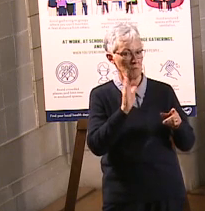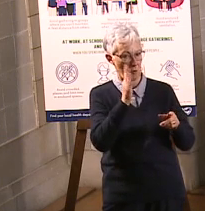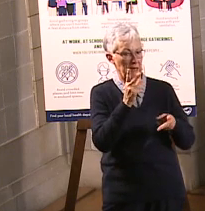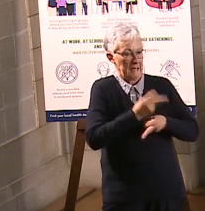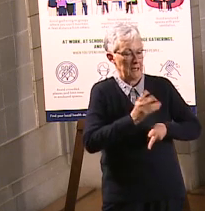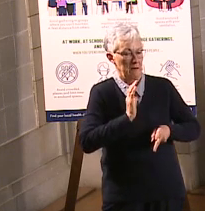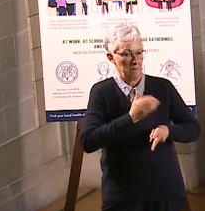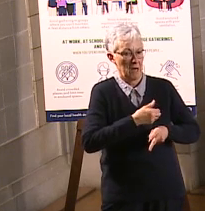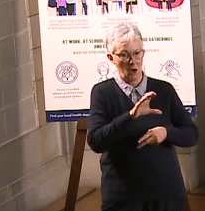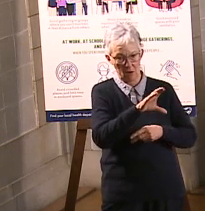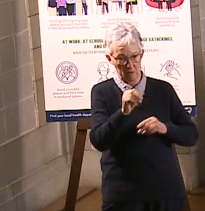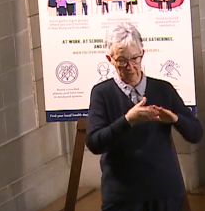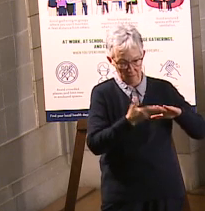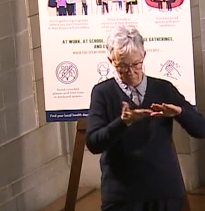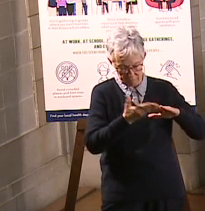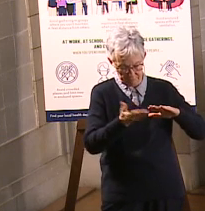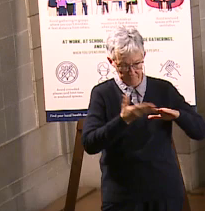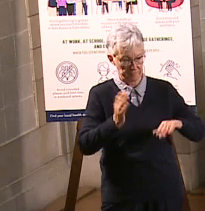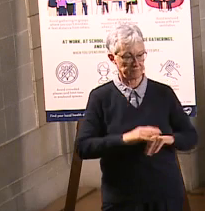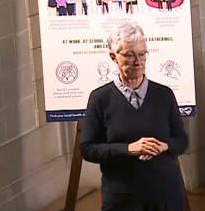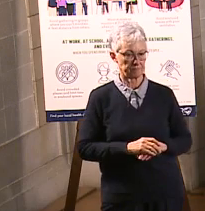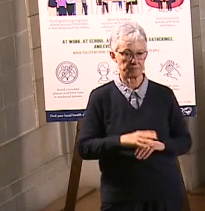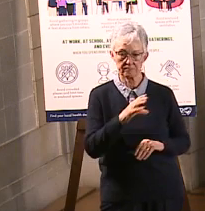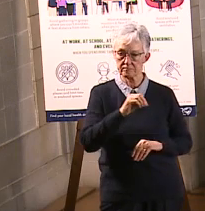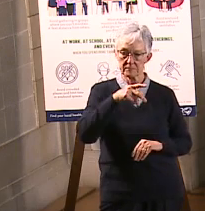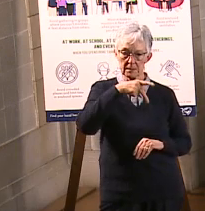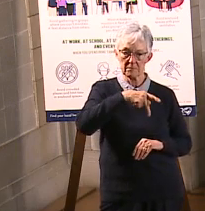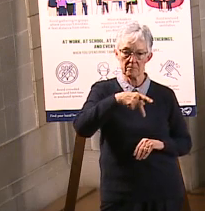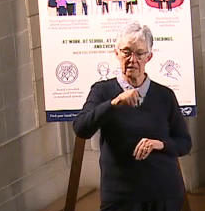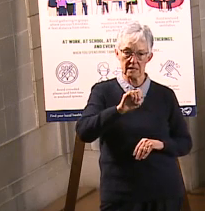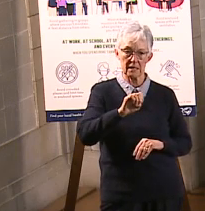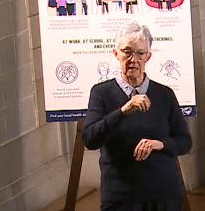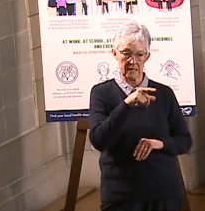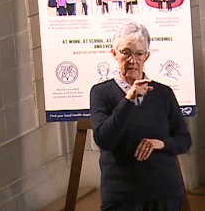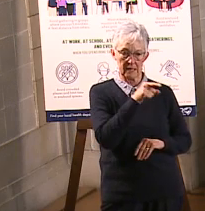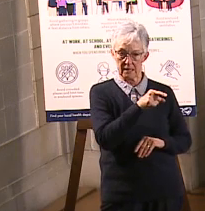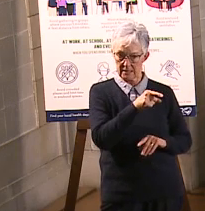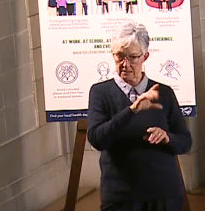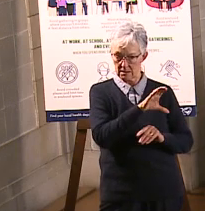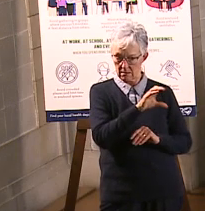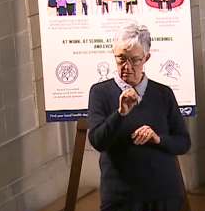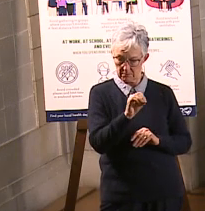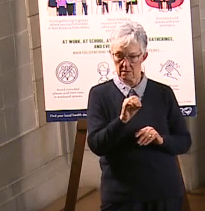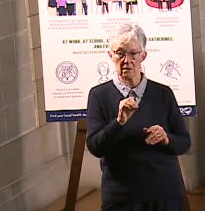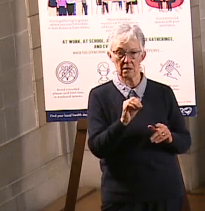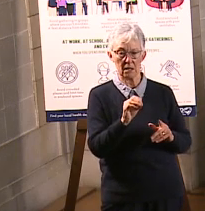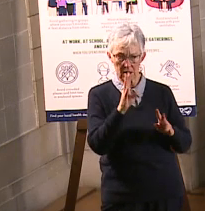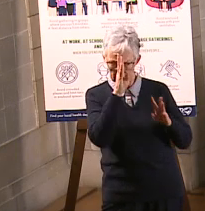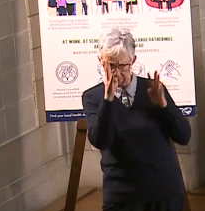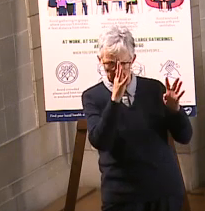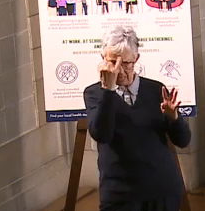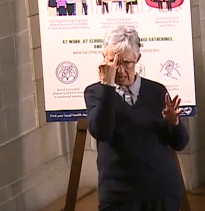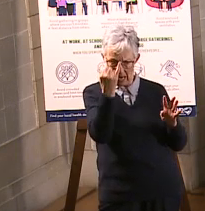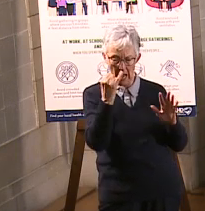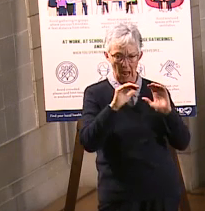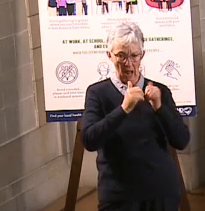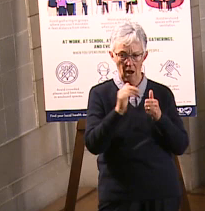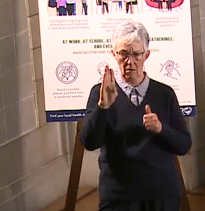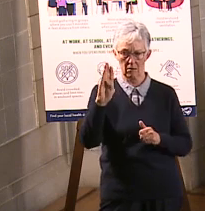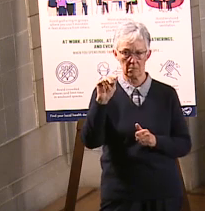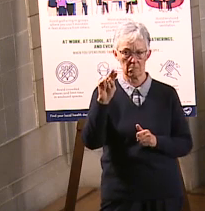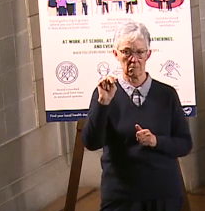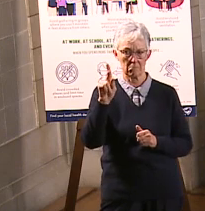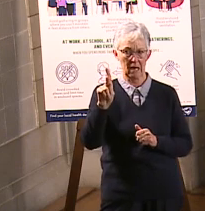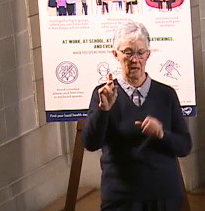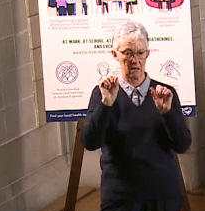PPP program, launching innovative tools to help banks be able to serve customers. And certainly, here in Nebraska, we were one of the states that